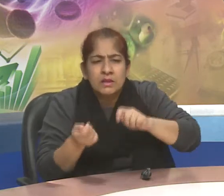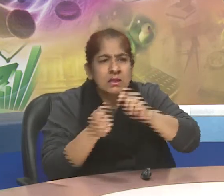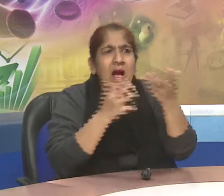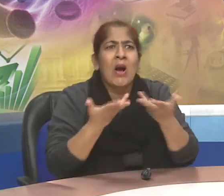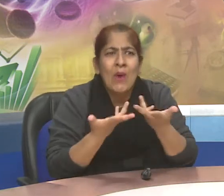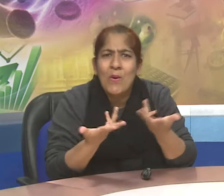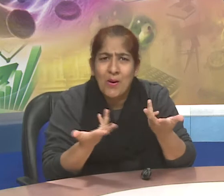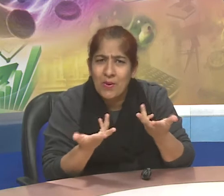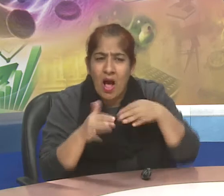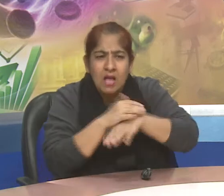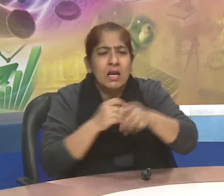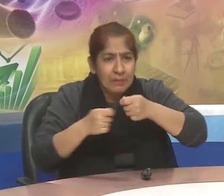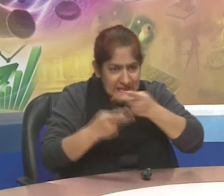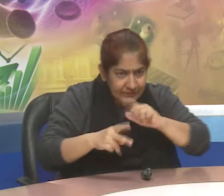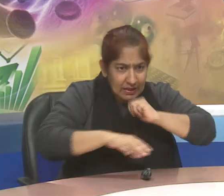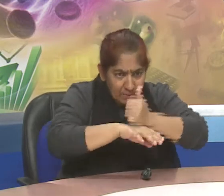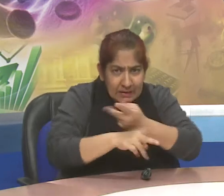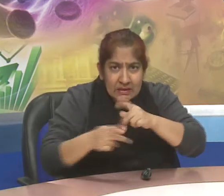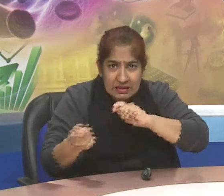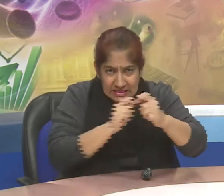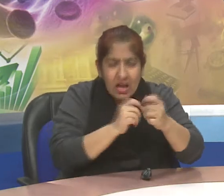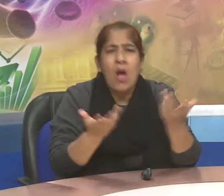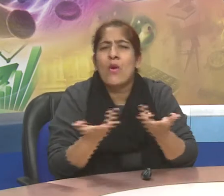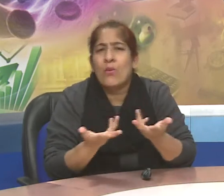evolution of business?